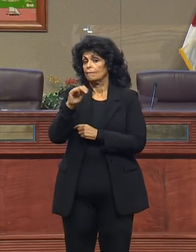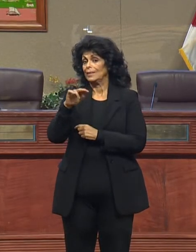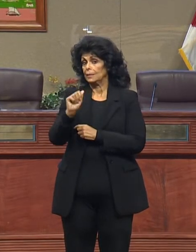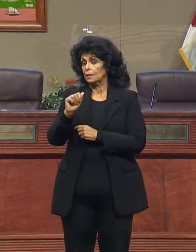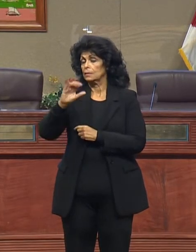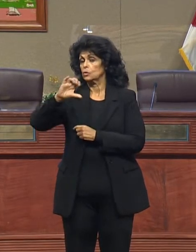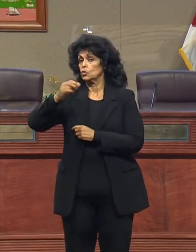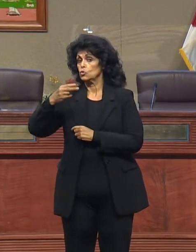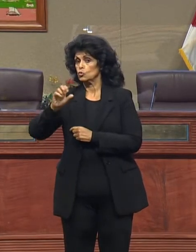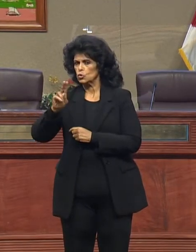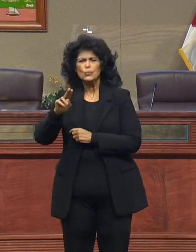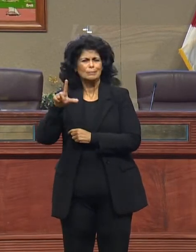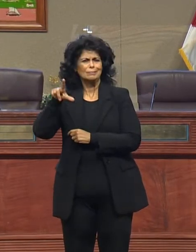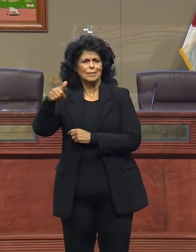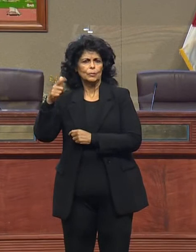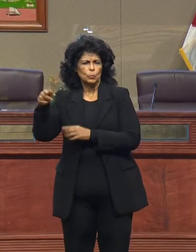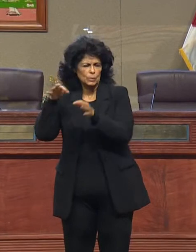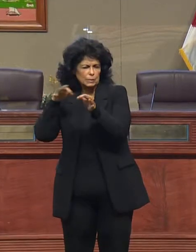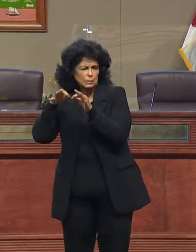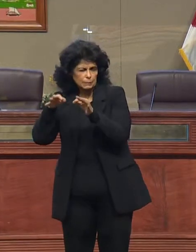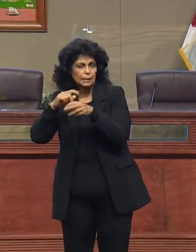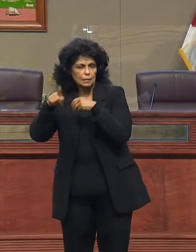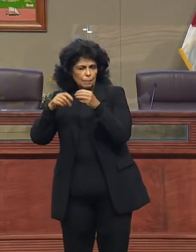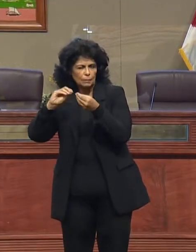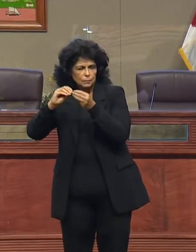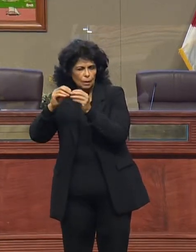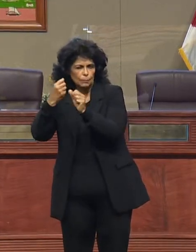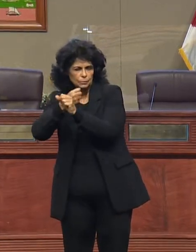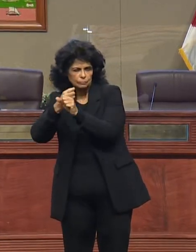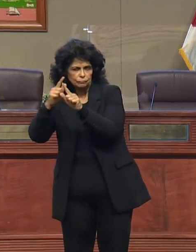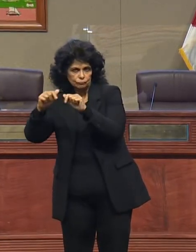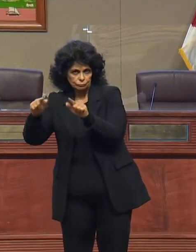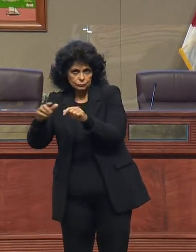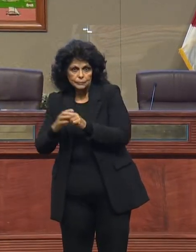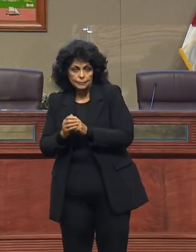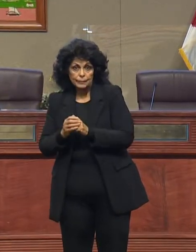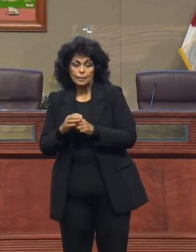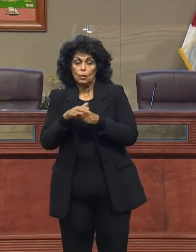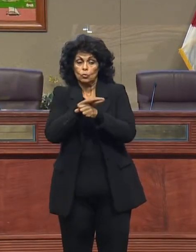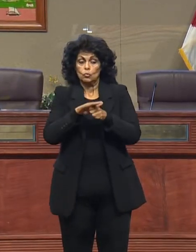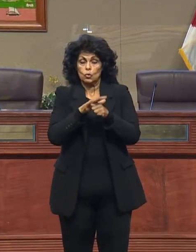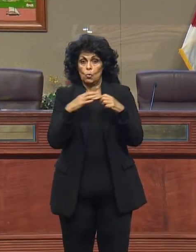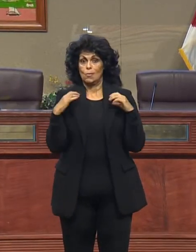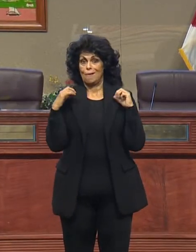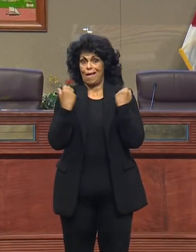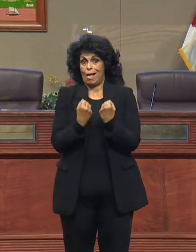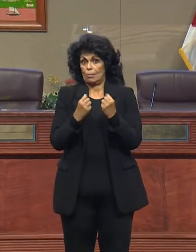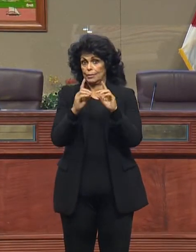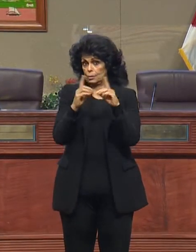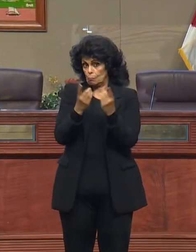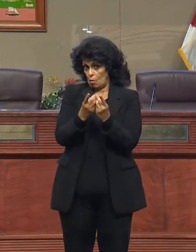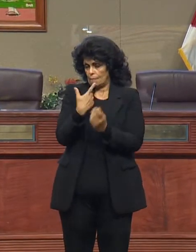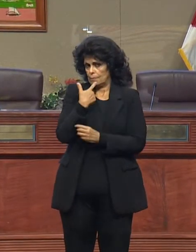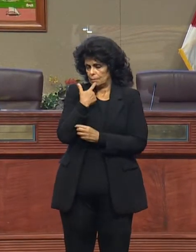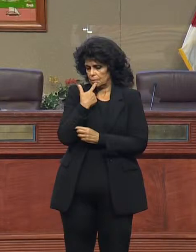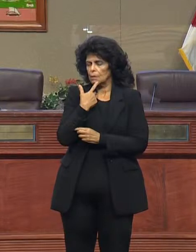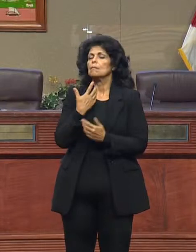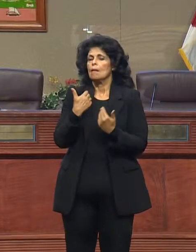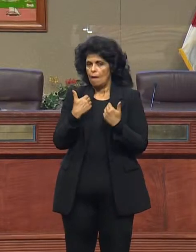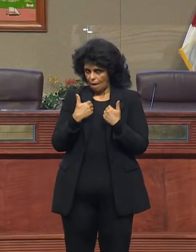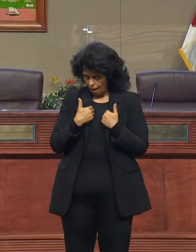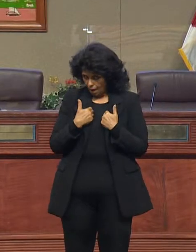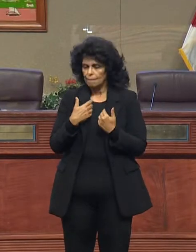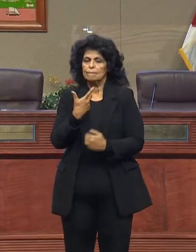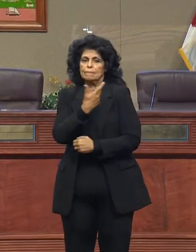about the numbers in just a few moments. The local health department has allocated vaccines for the